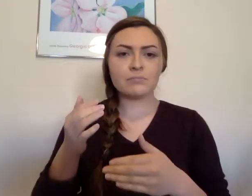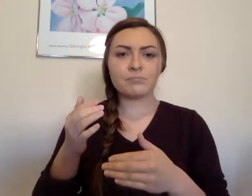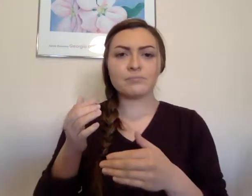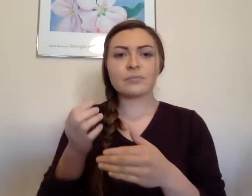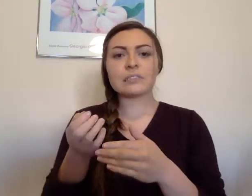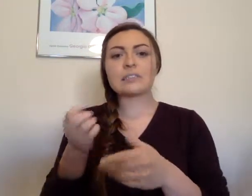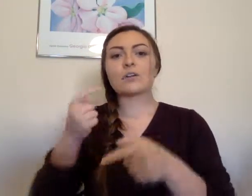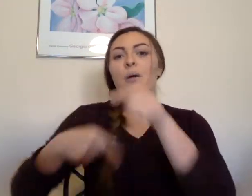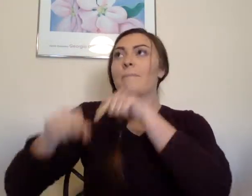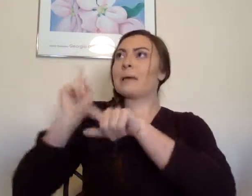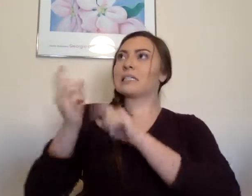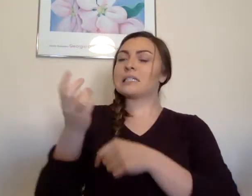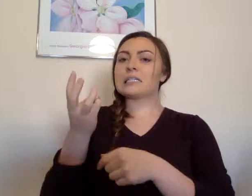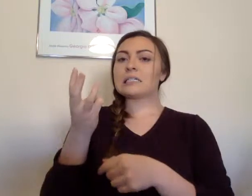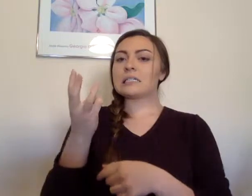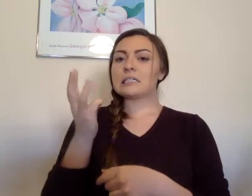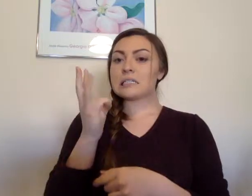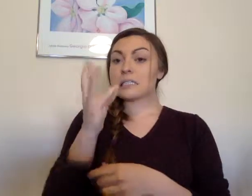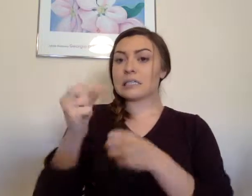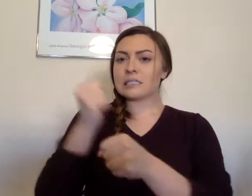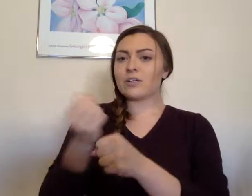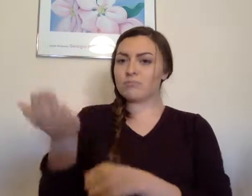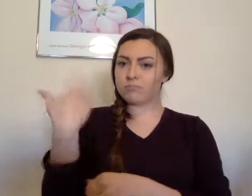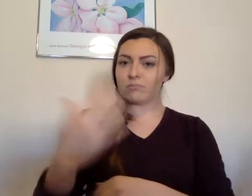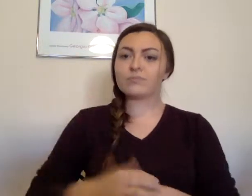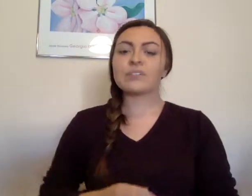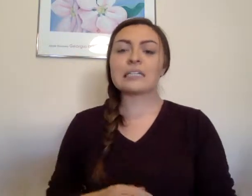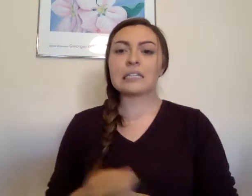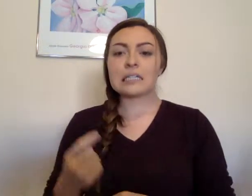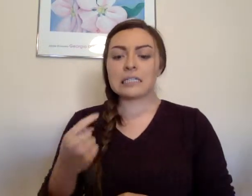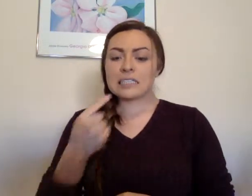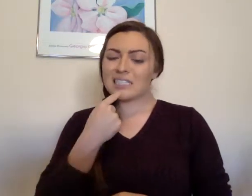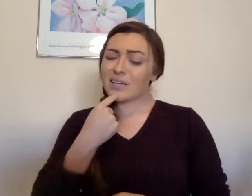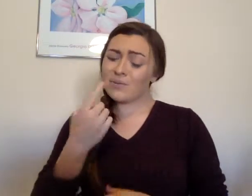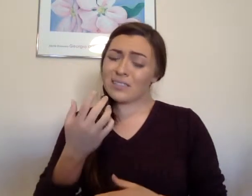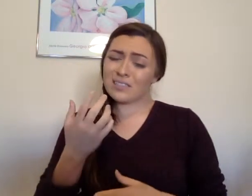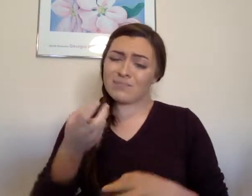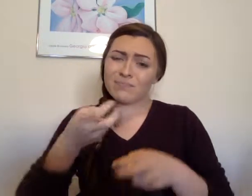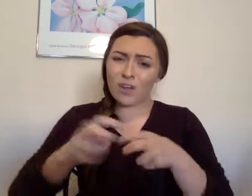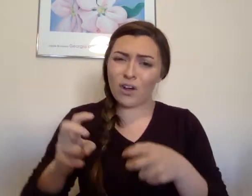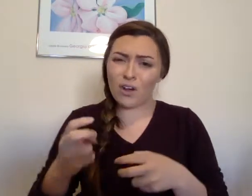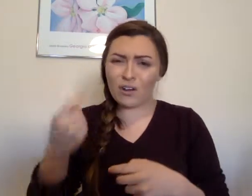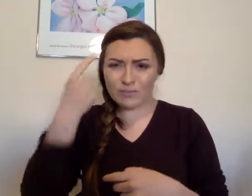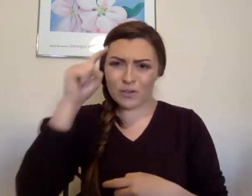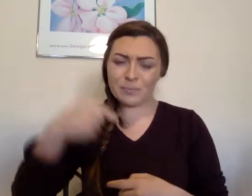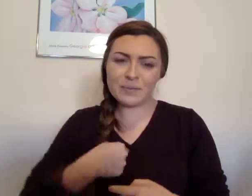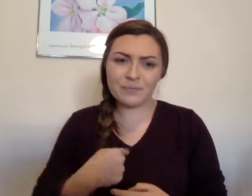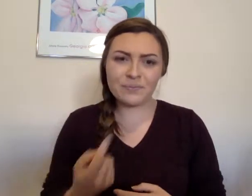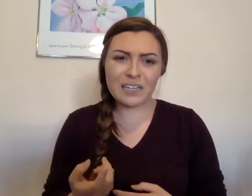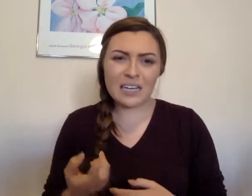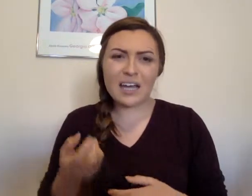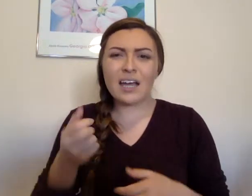a place where, let's just say, it was very hard. I tried to interact with people, and I found people to be